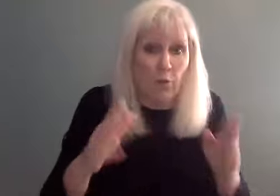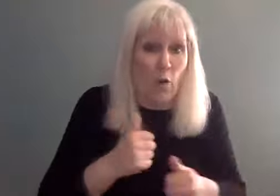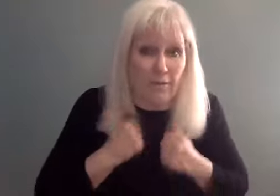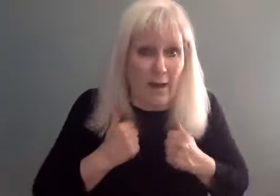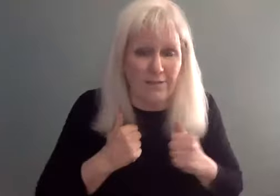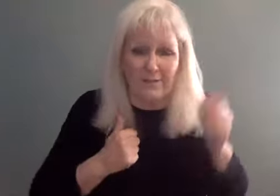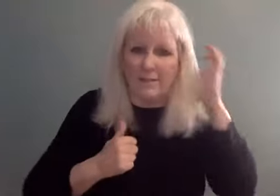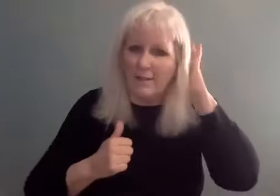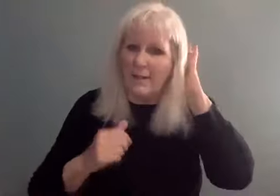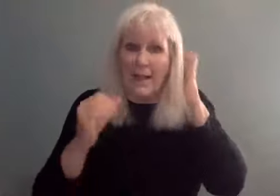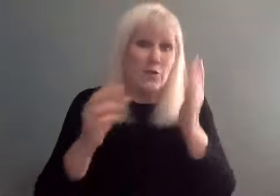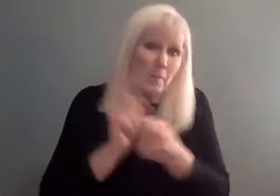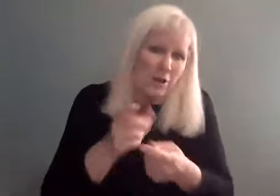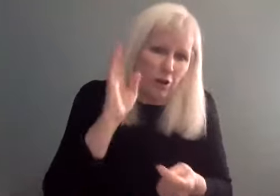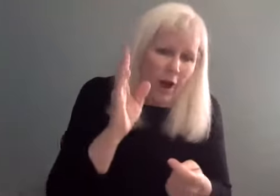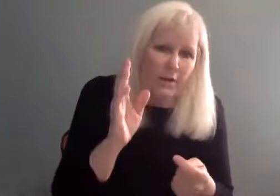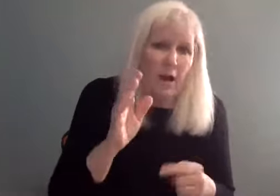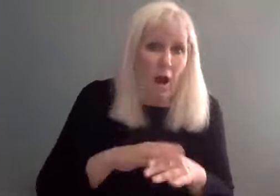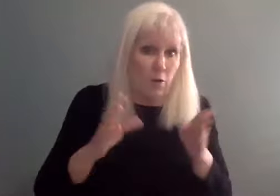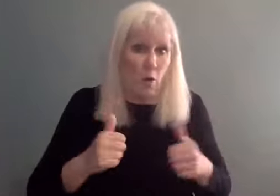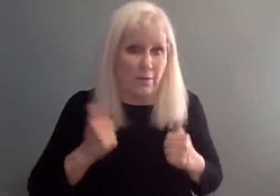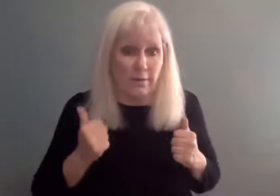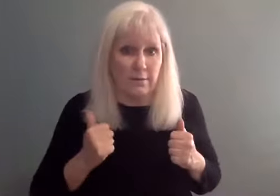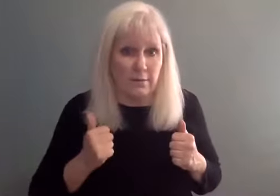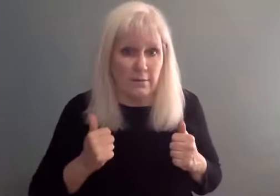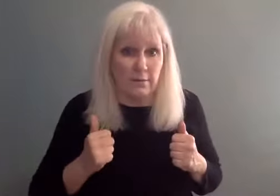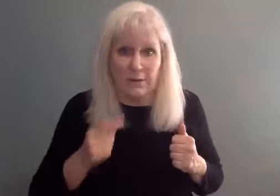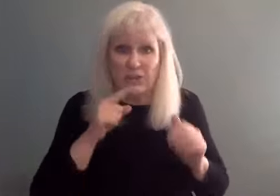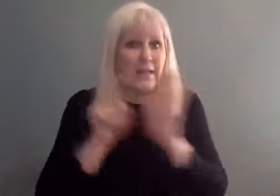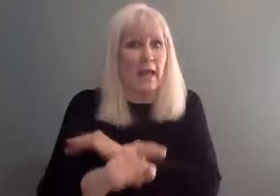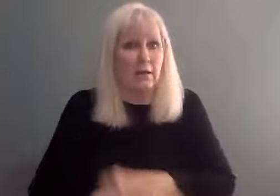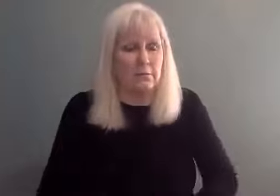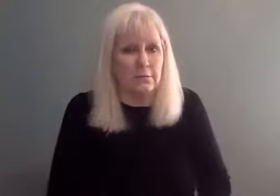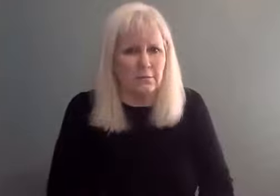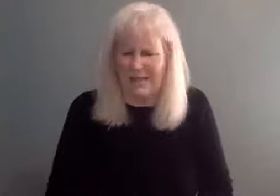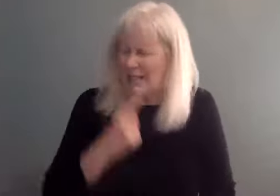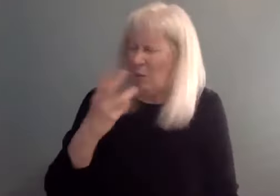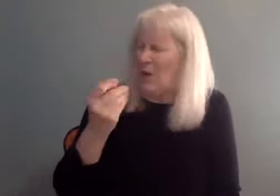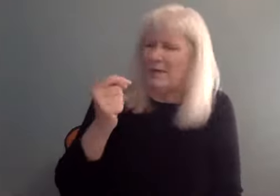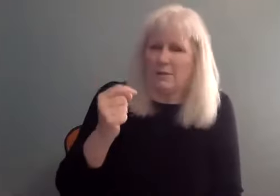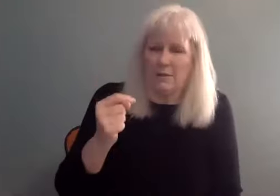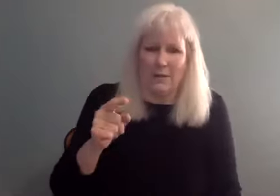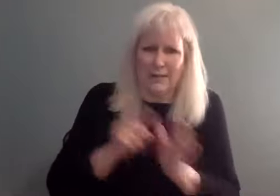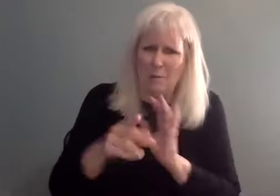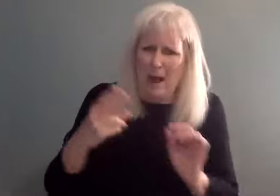meet your God on the road of life, she said, kill it. What? I'm not going to kill my Buddha. That's what she's talking